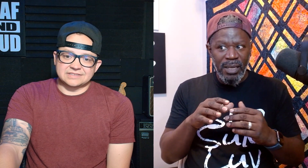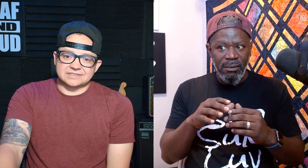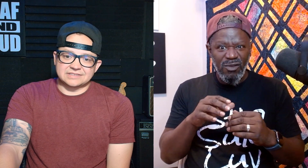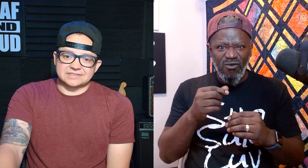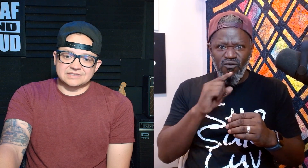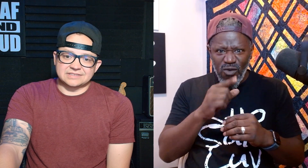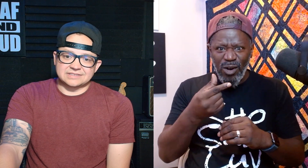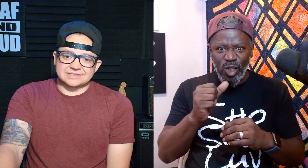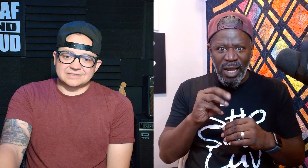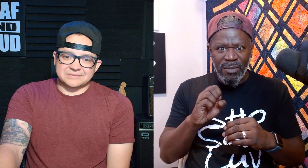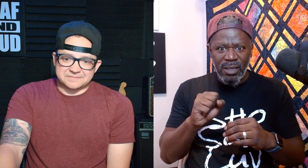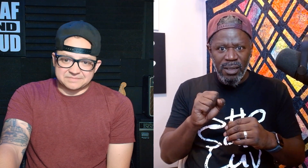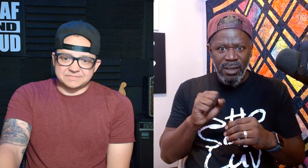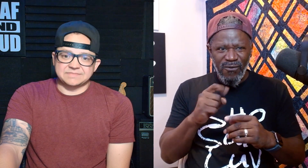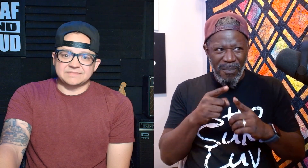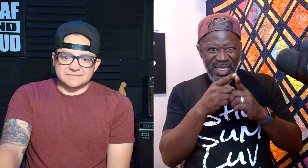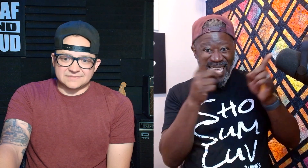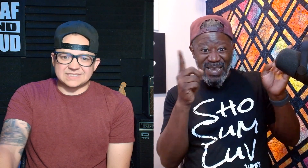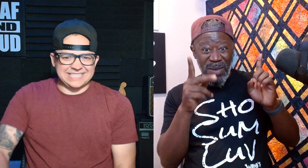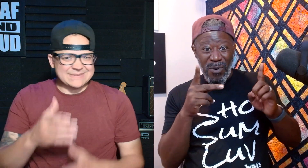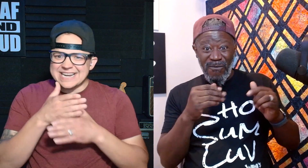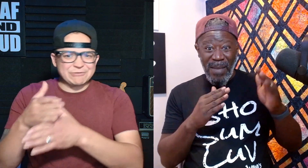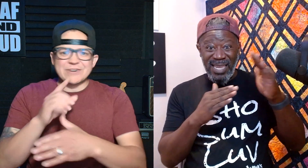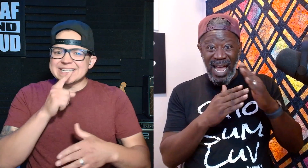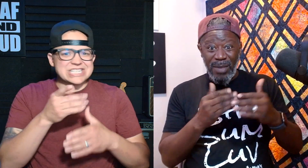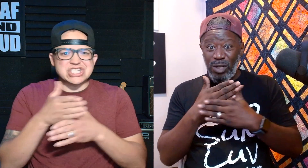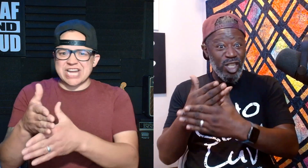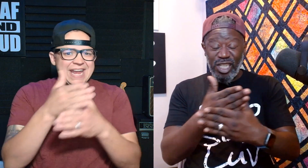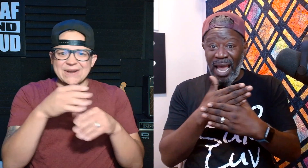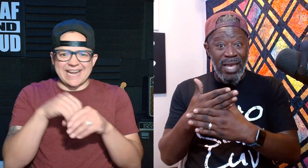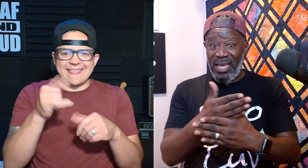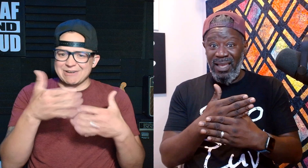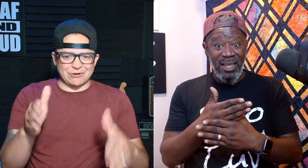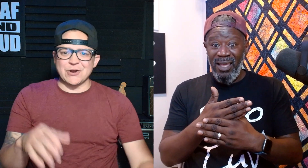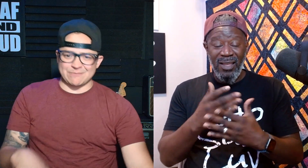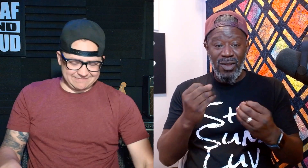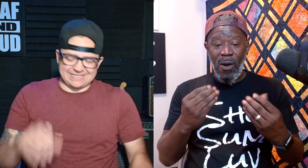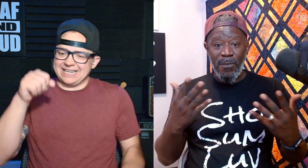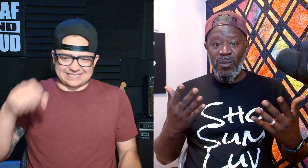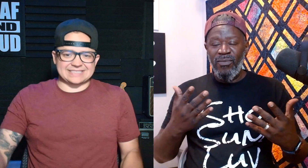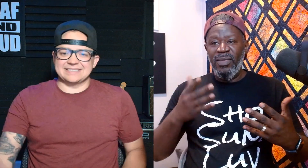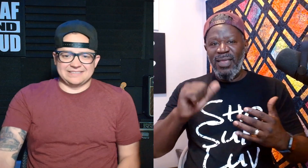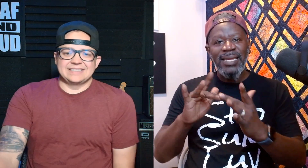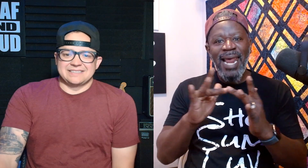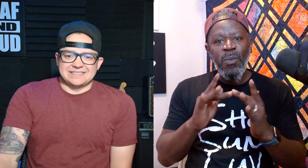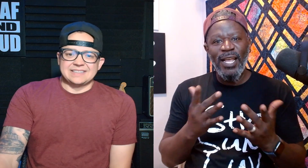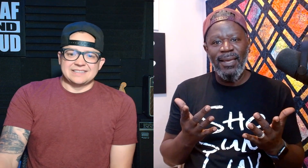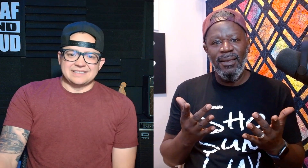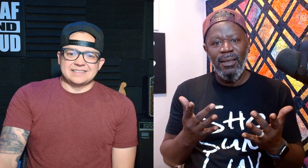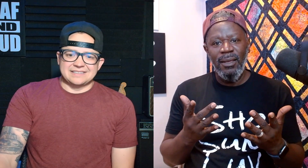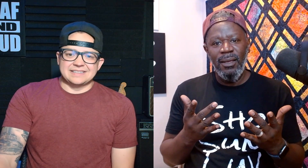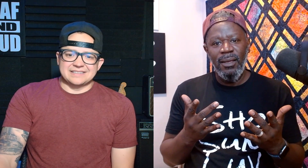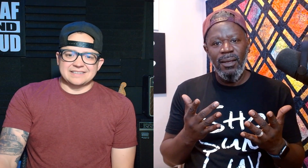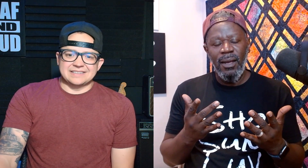I mean, real gems from these people from at the top. It was just sharing in that room. And so that's